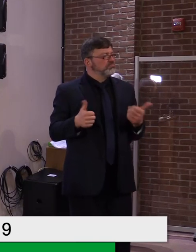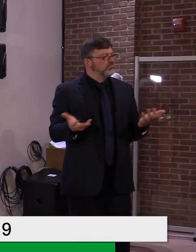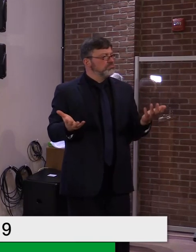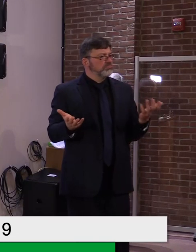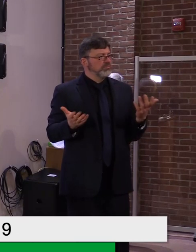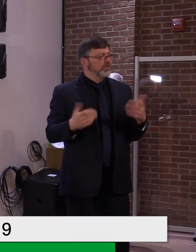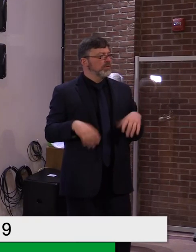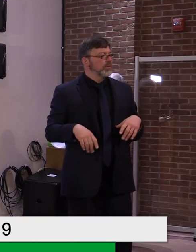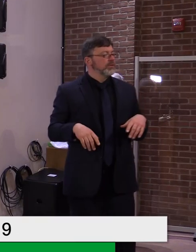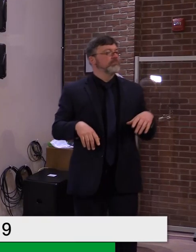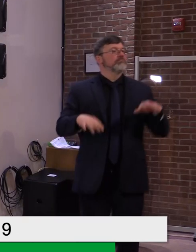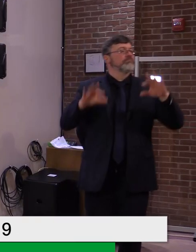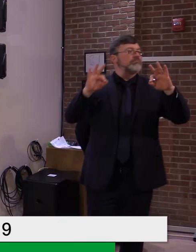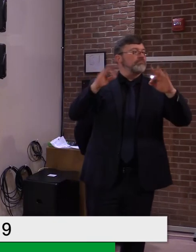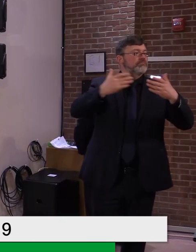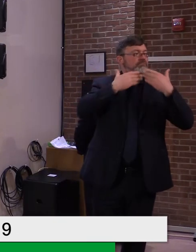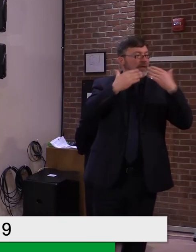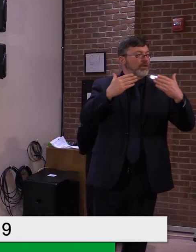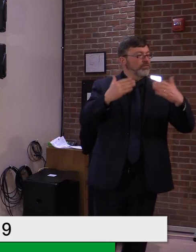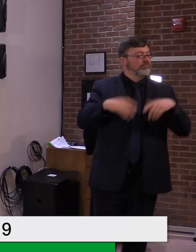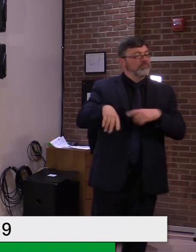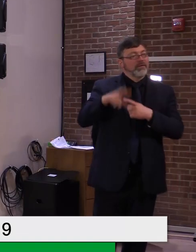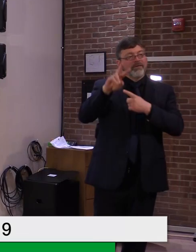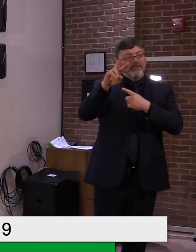Tom, the Vermont Standard.